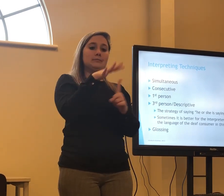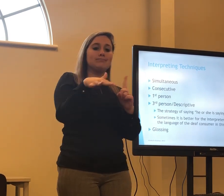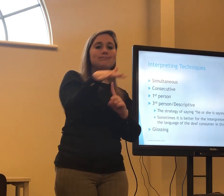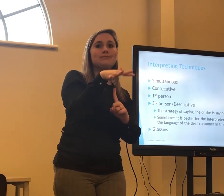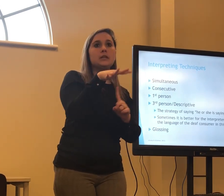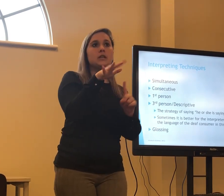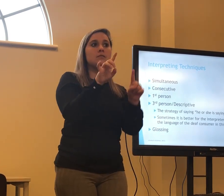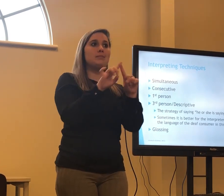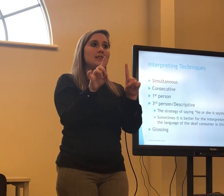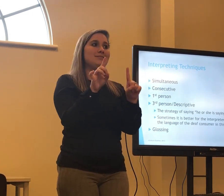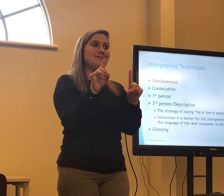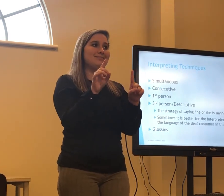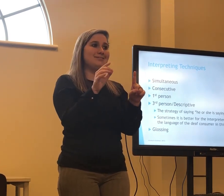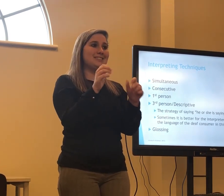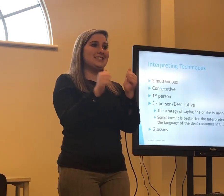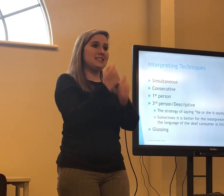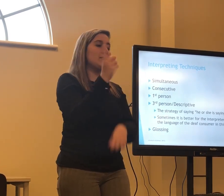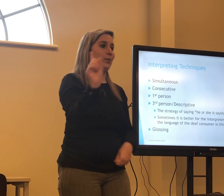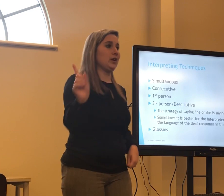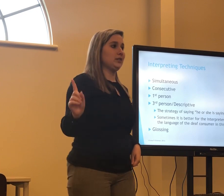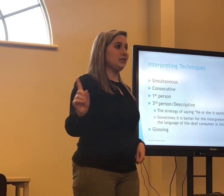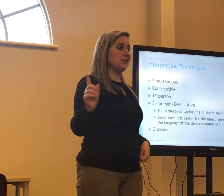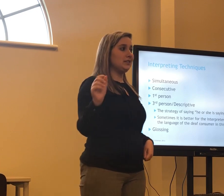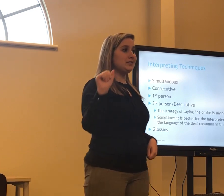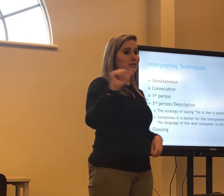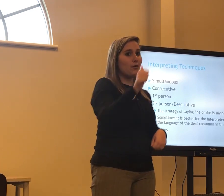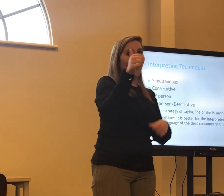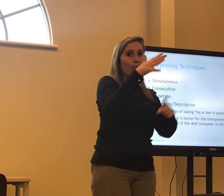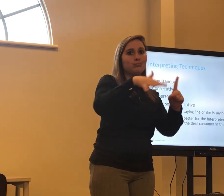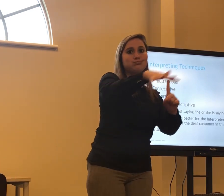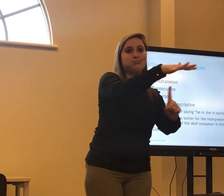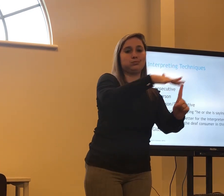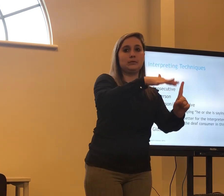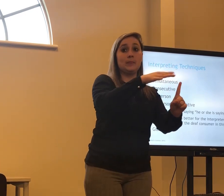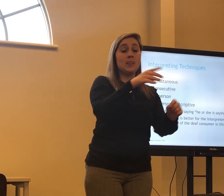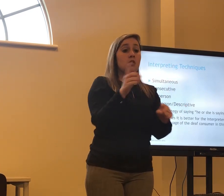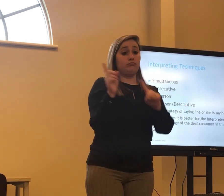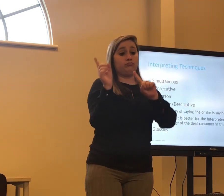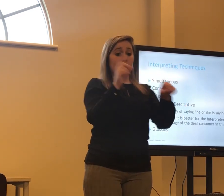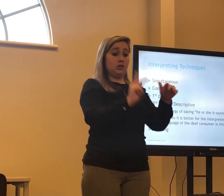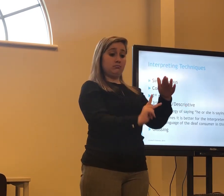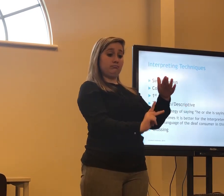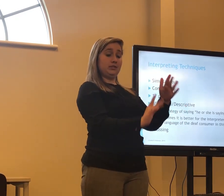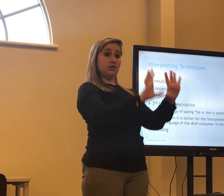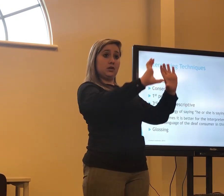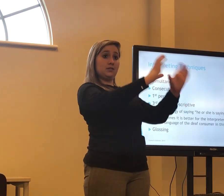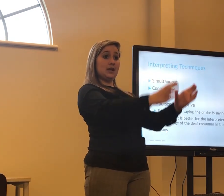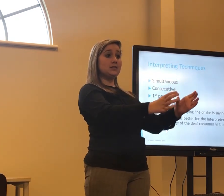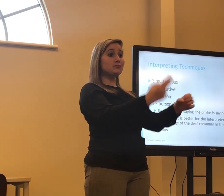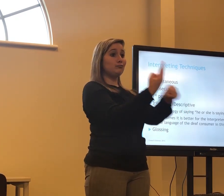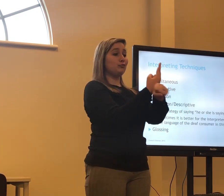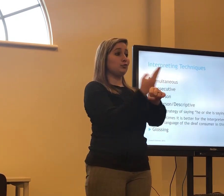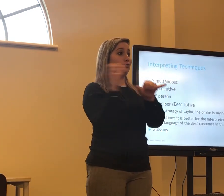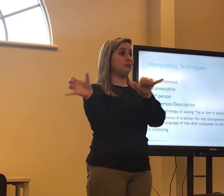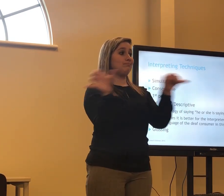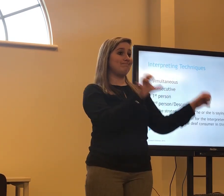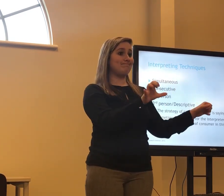settings are everywhere. So these are tools you can take back and use in your kindergarten class, your VR appointment, the